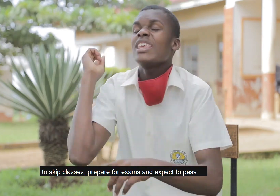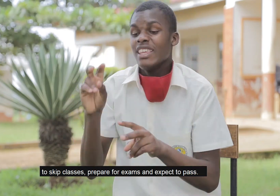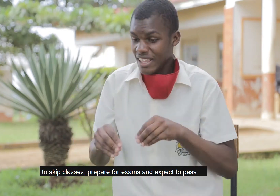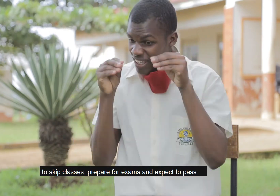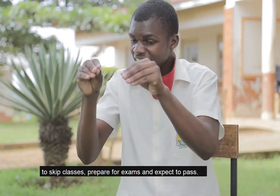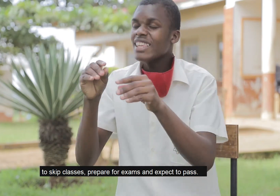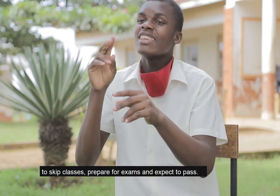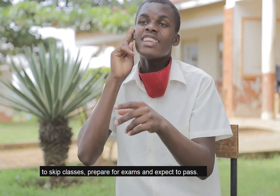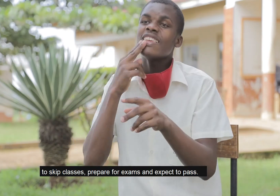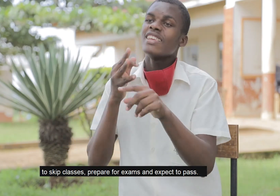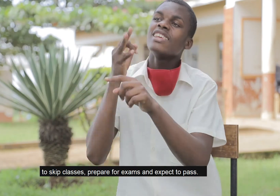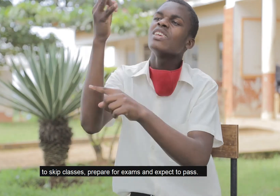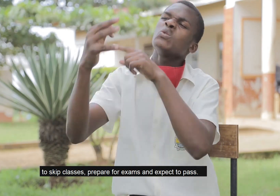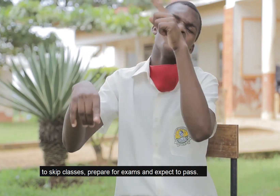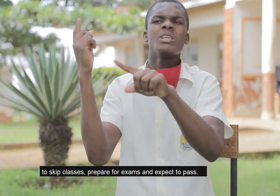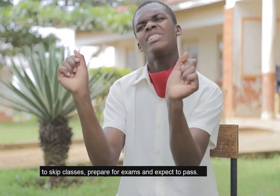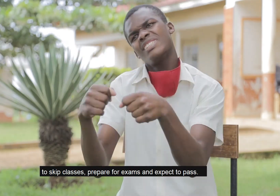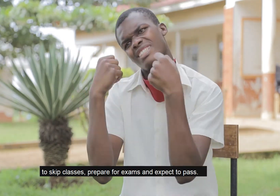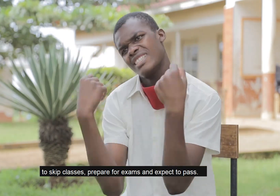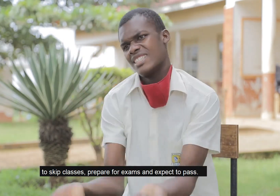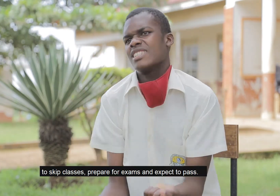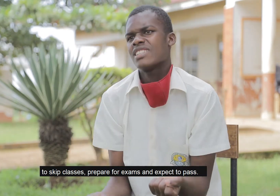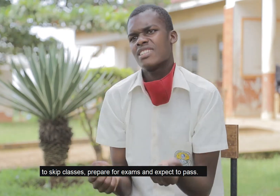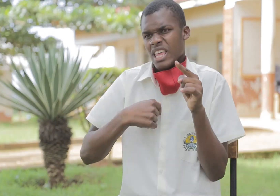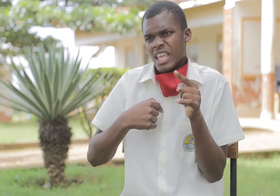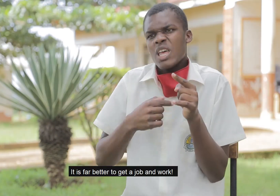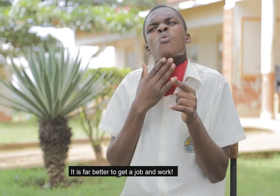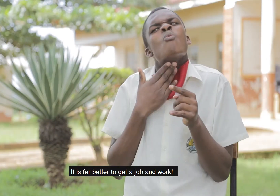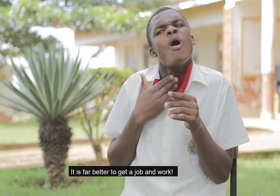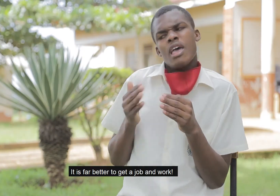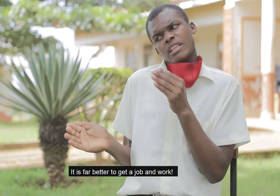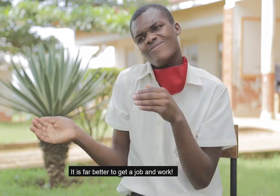for exams, and expect to pass. It